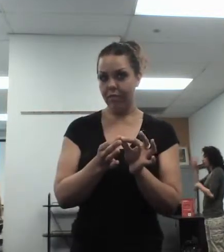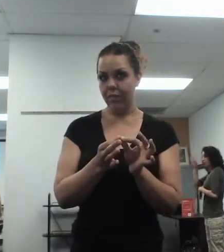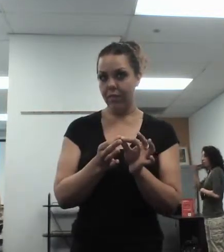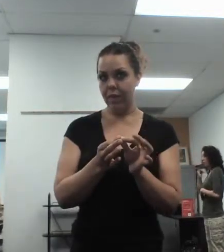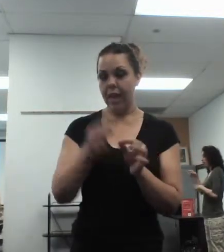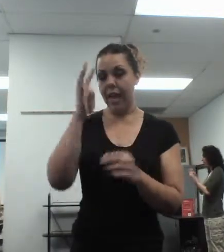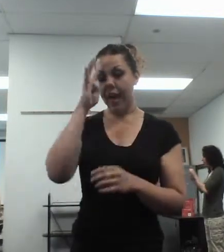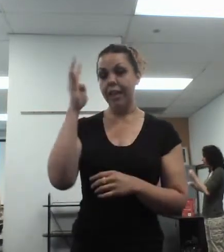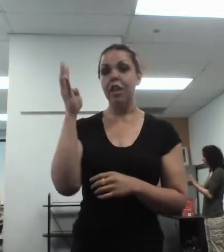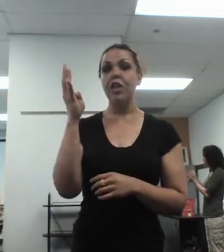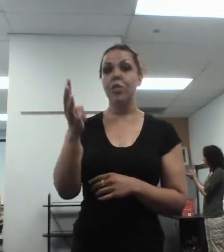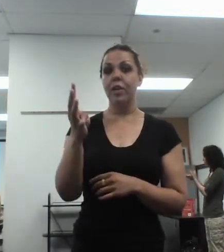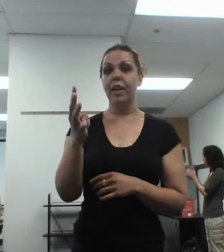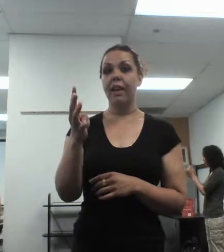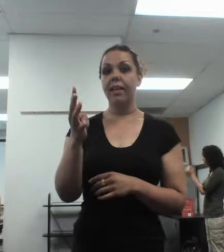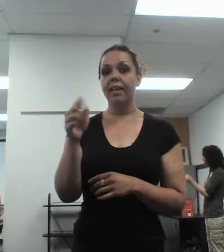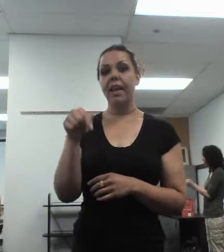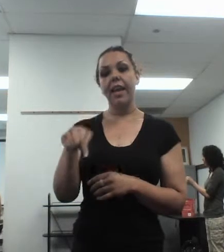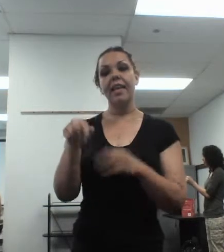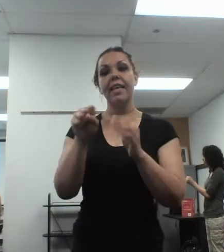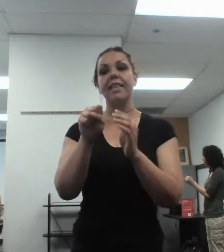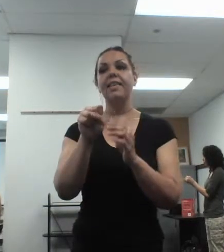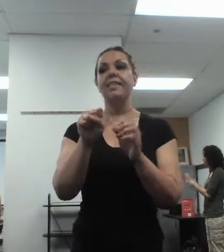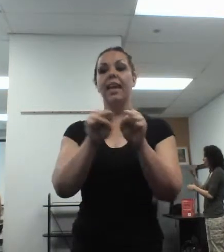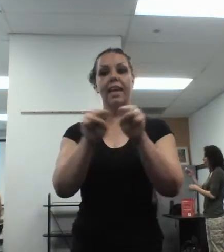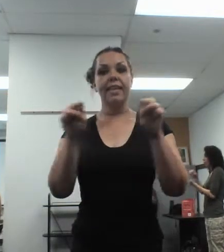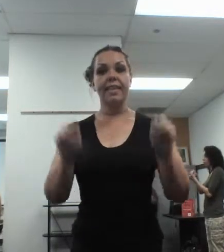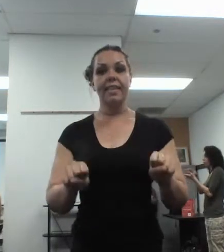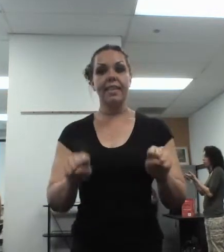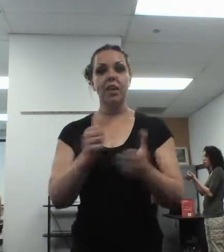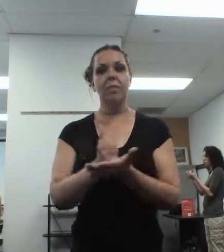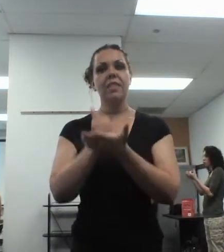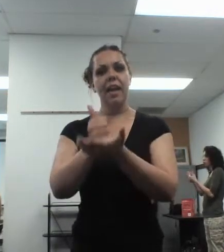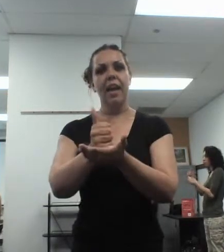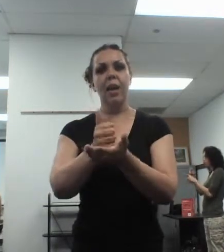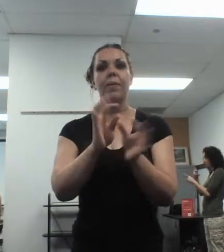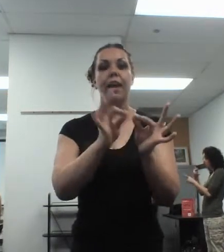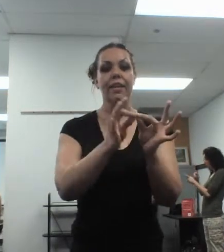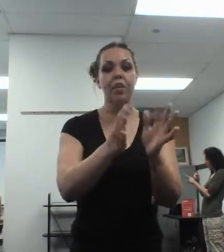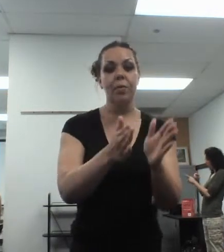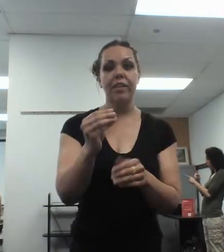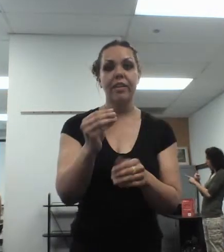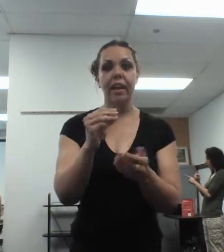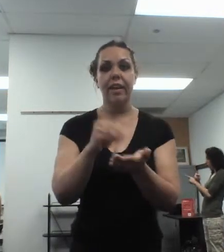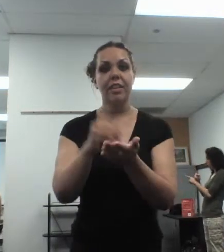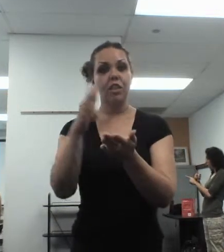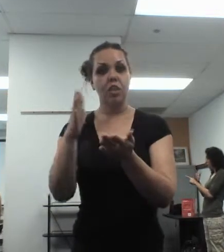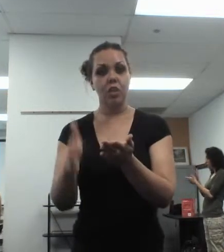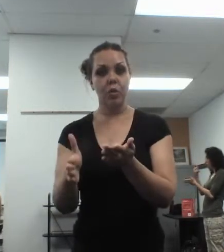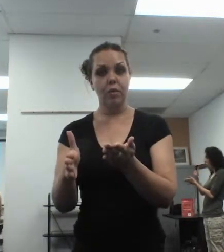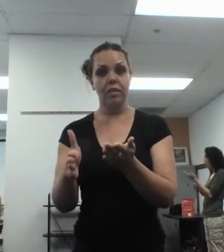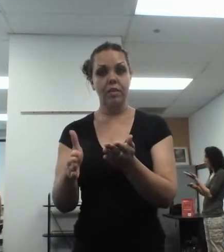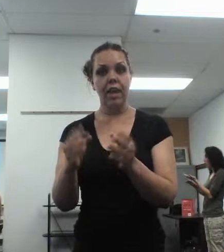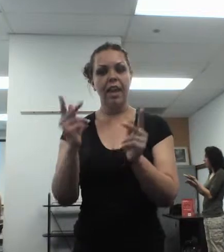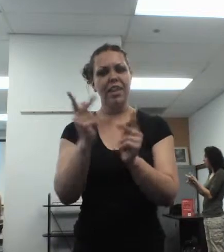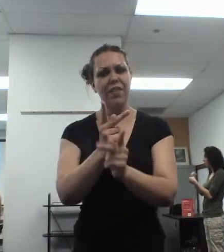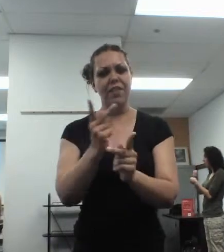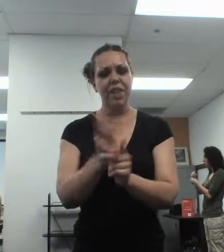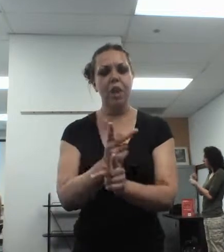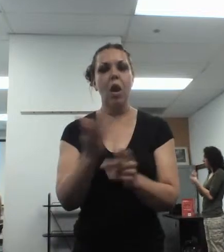individuals, interpreters, and students figure out what makes an effective interpretation.